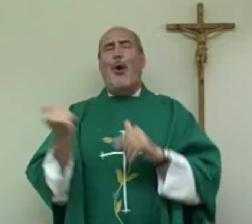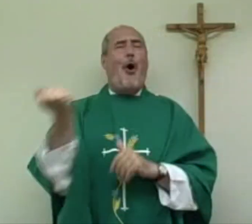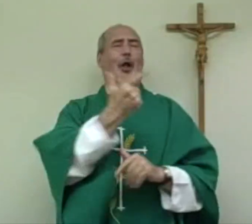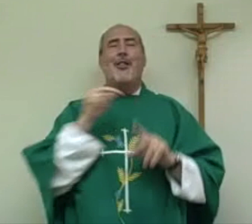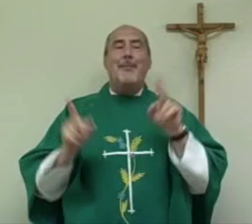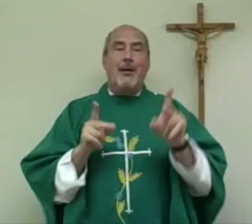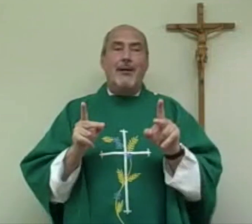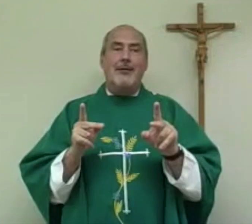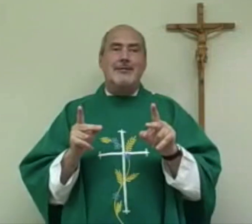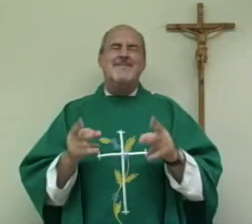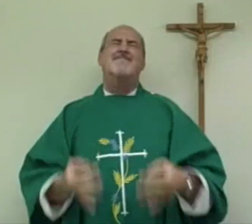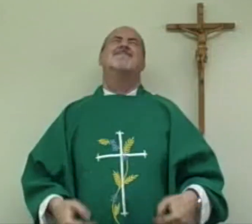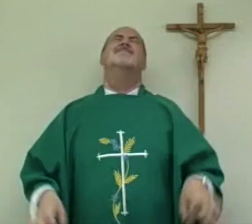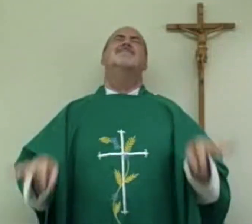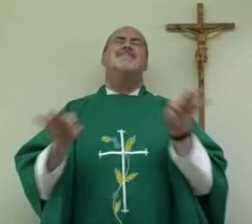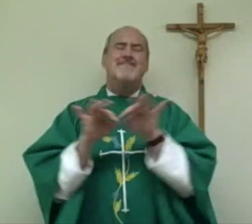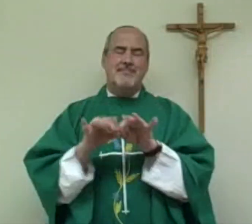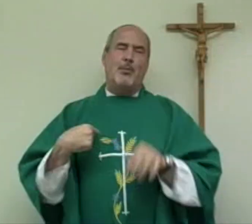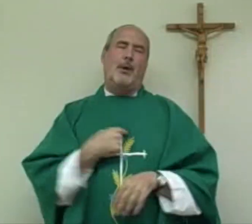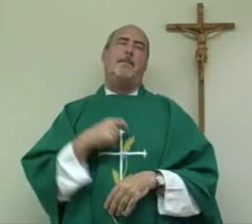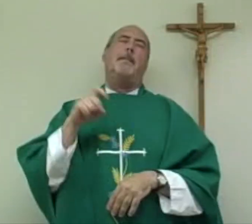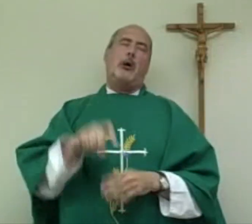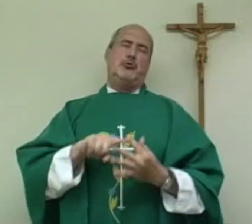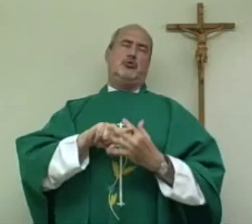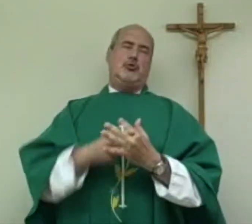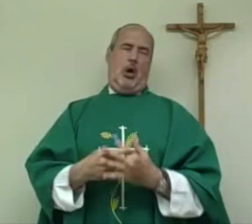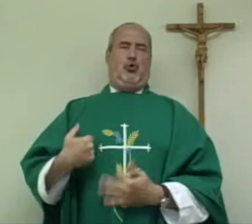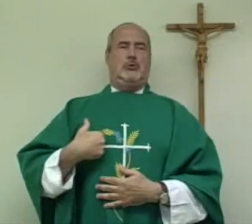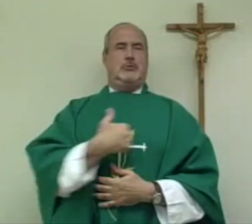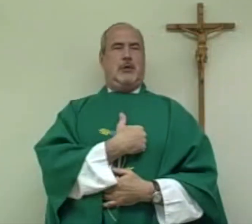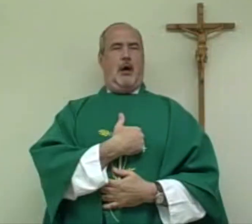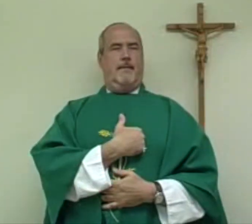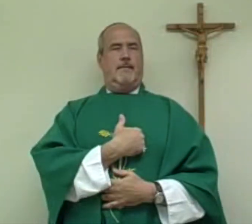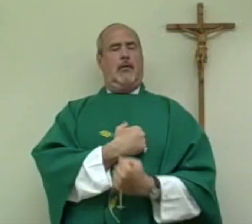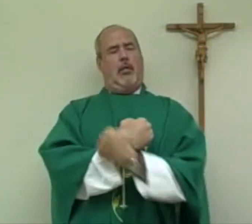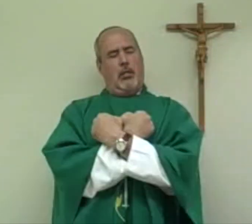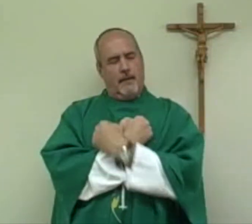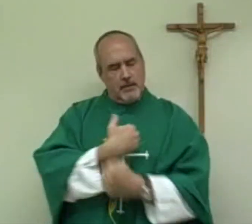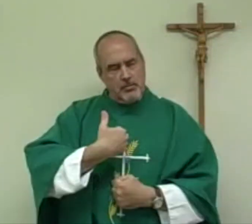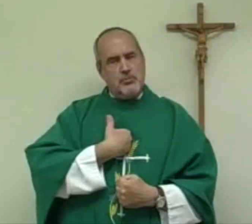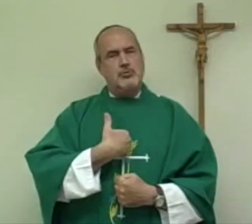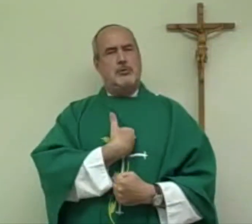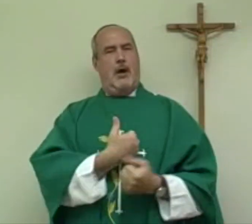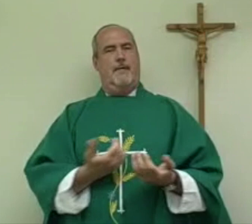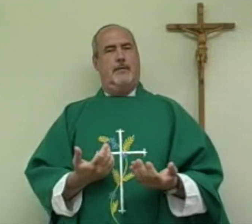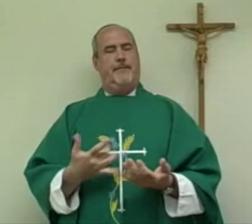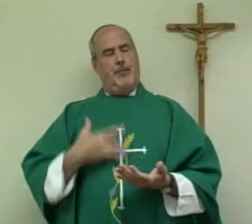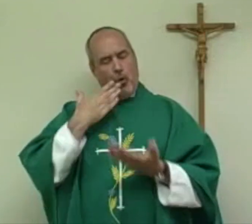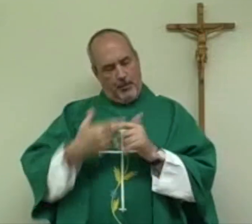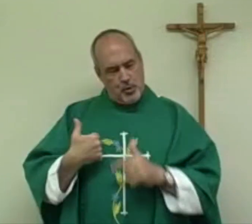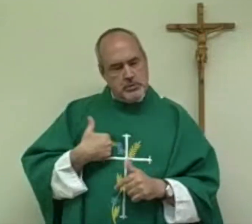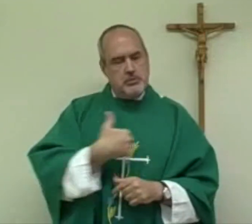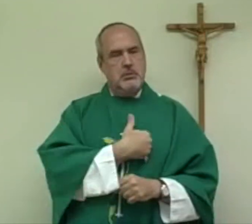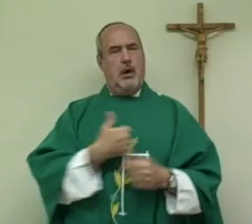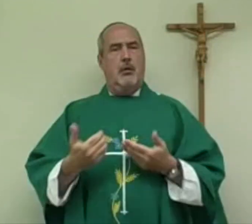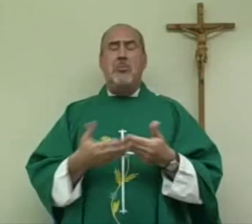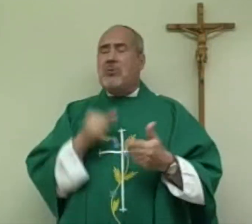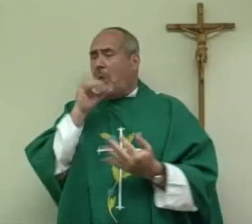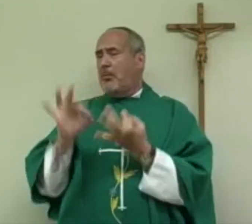their differences. And we need to be comfortable around everyone. And in order to do that, we have to start by loving ourselves